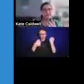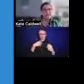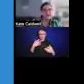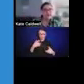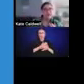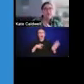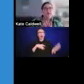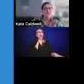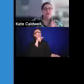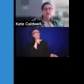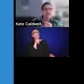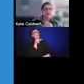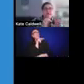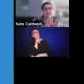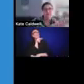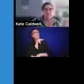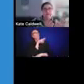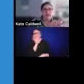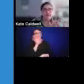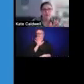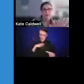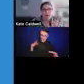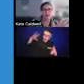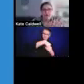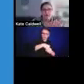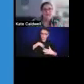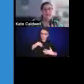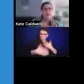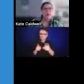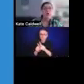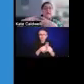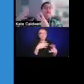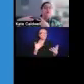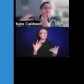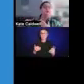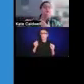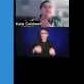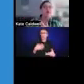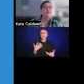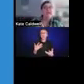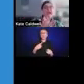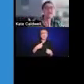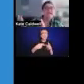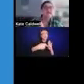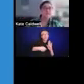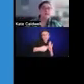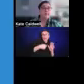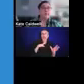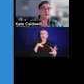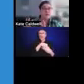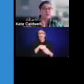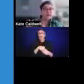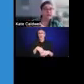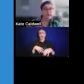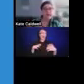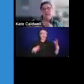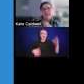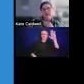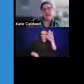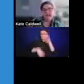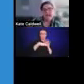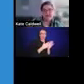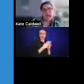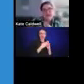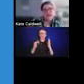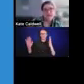of participation. So it can be they're just involved in one or two aspects, or they're completely involved in every single step along the way. And